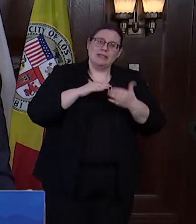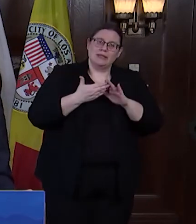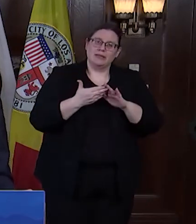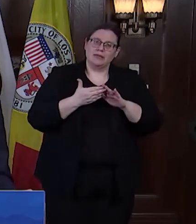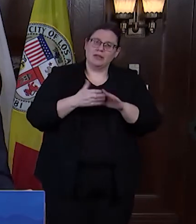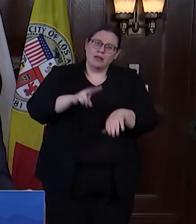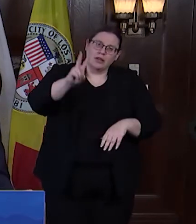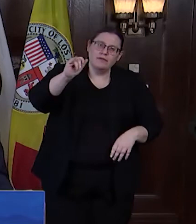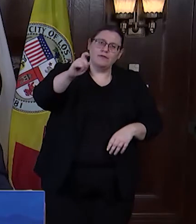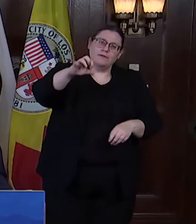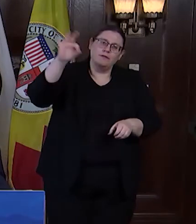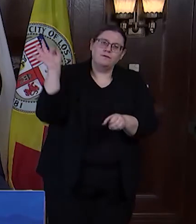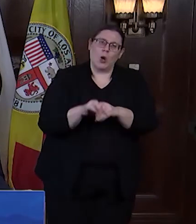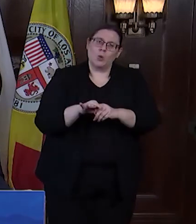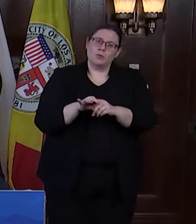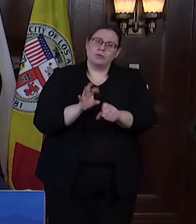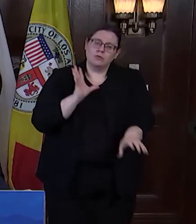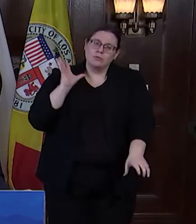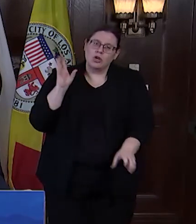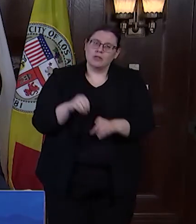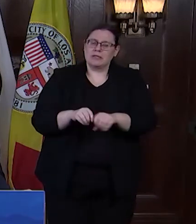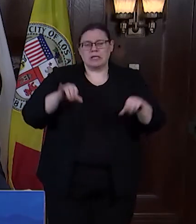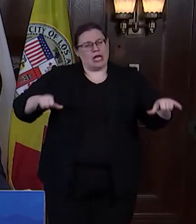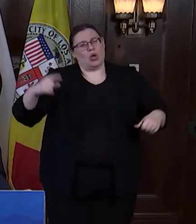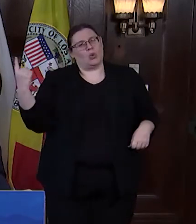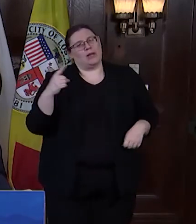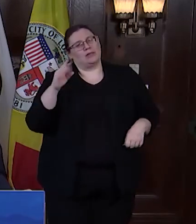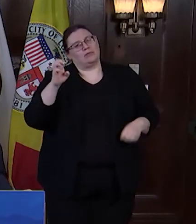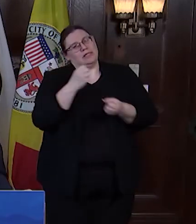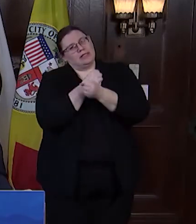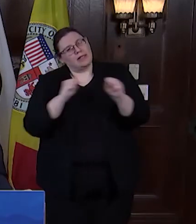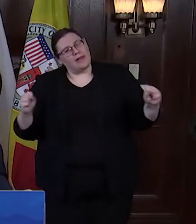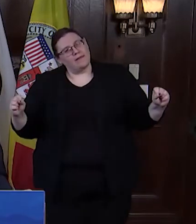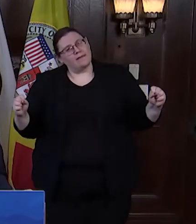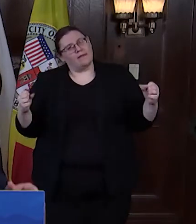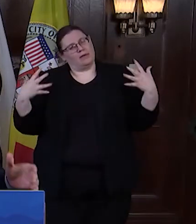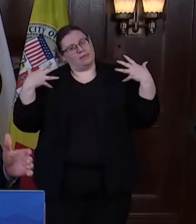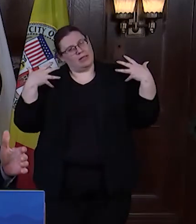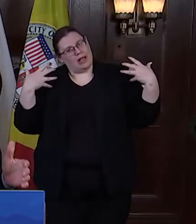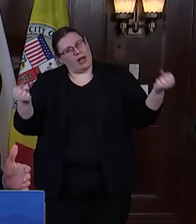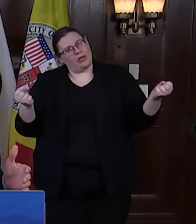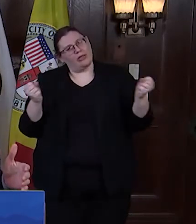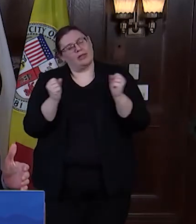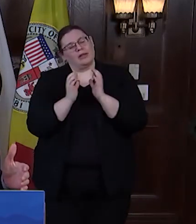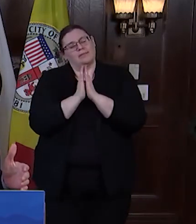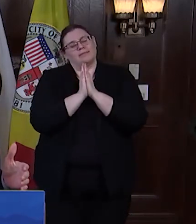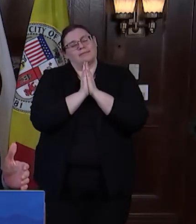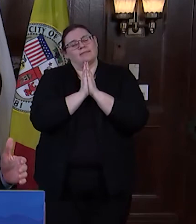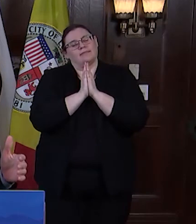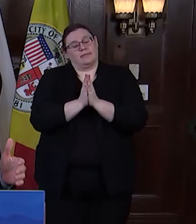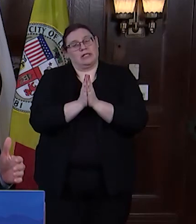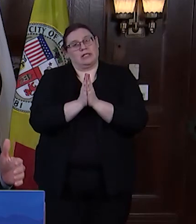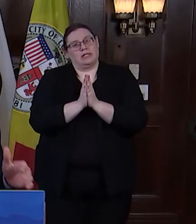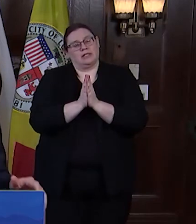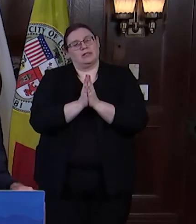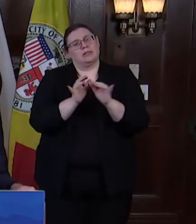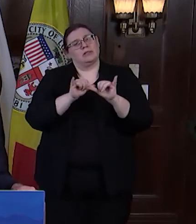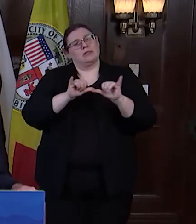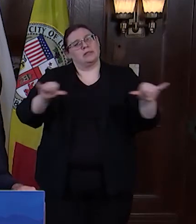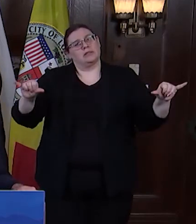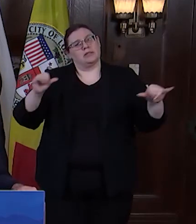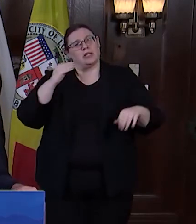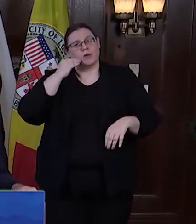Let's participate. And as always, stay safe and stay healthy. And please, stay at